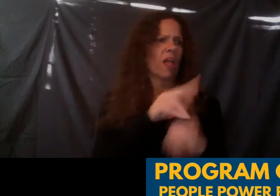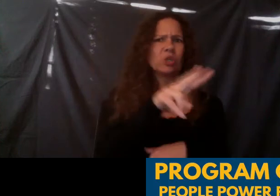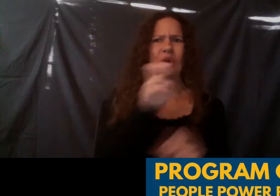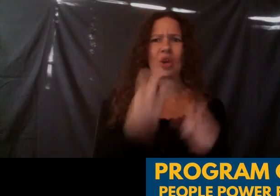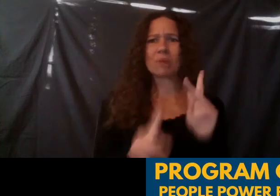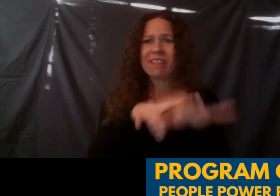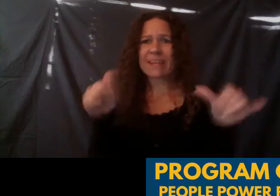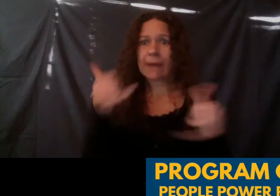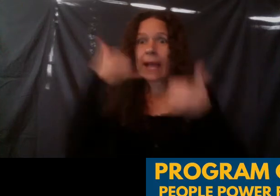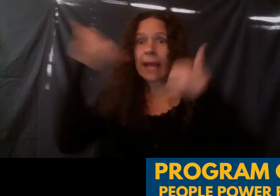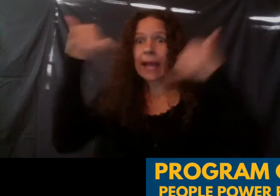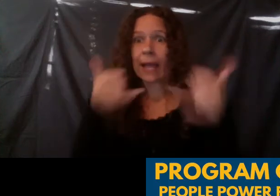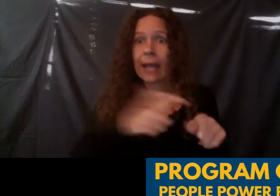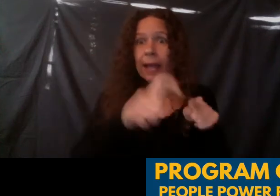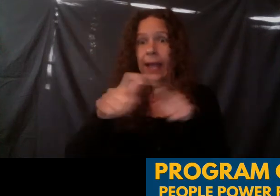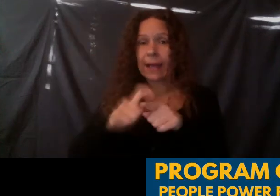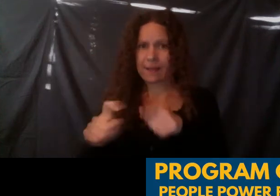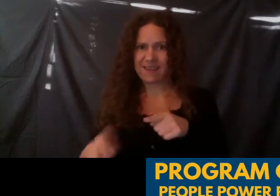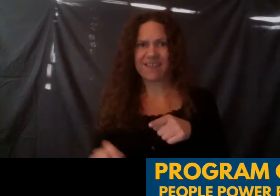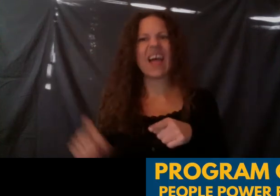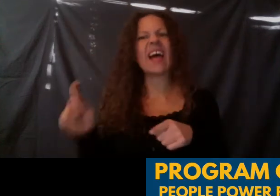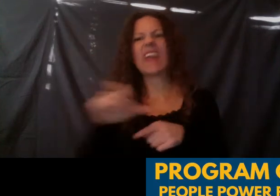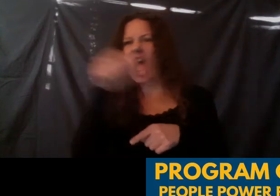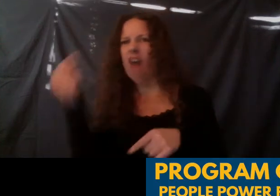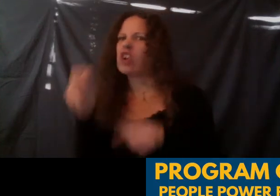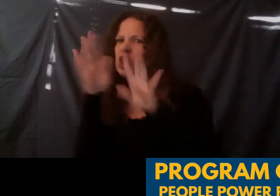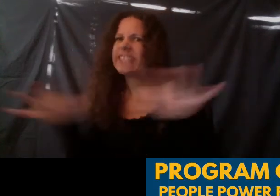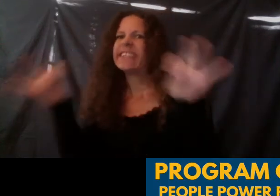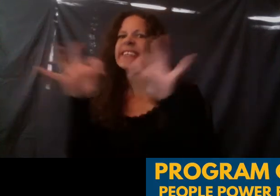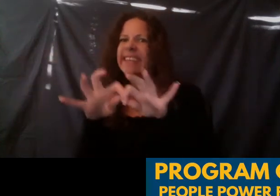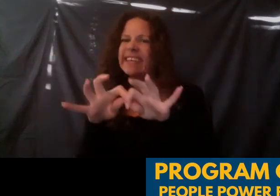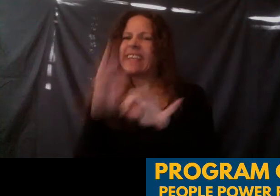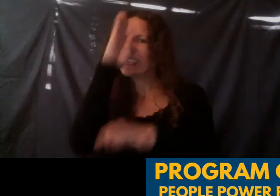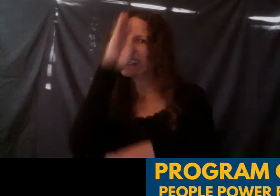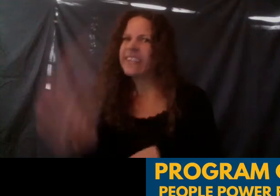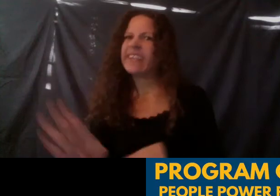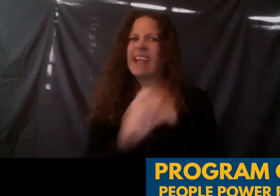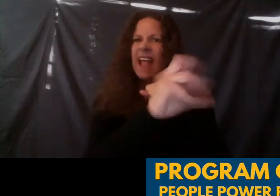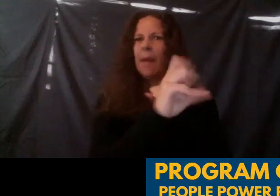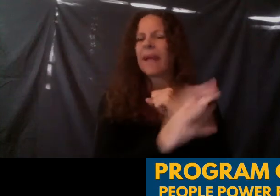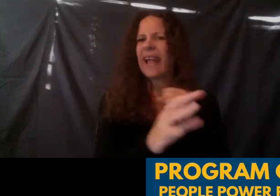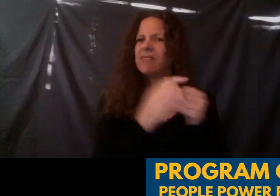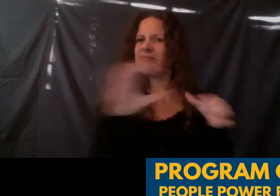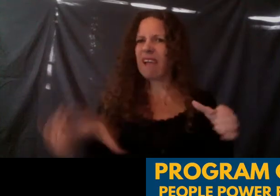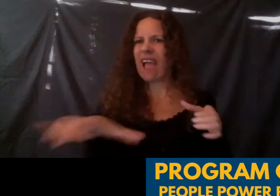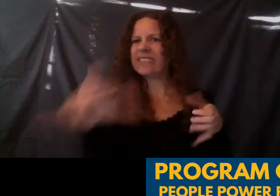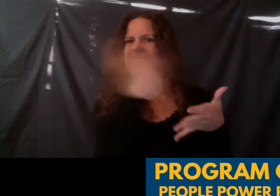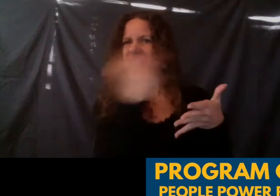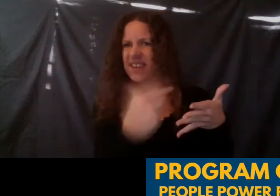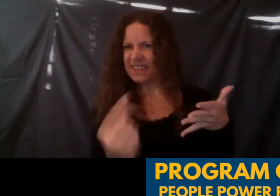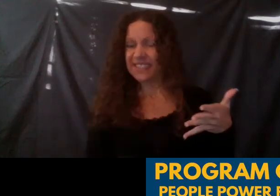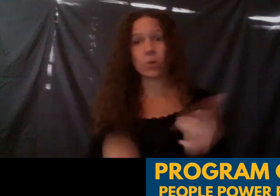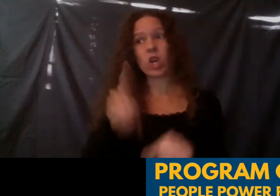with data management and other key campaign activities. We literally couldn't have done it without all these leaders stepping up. We also